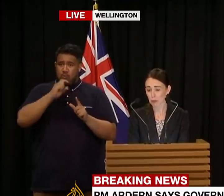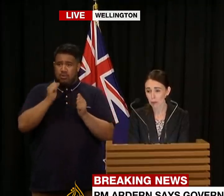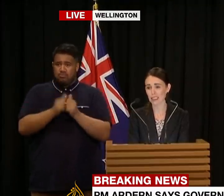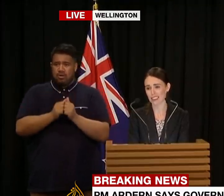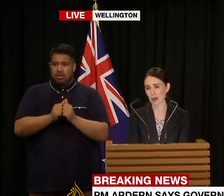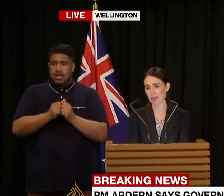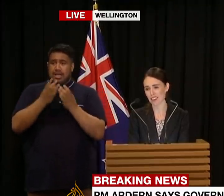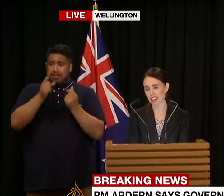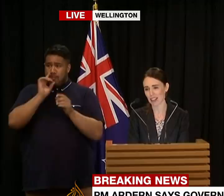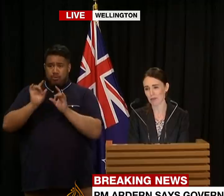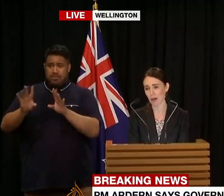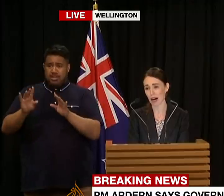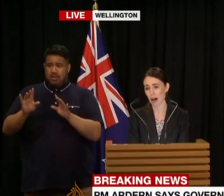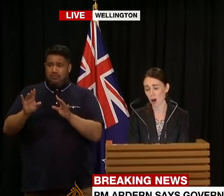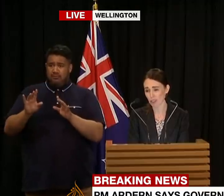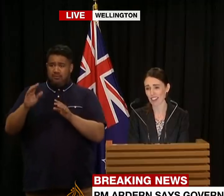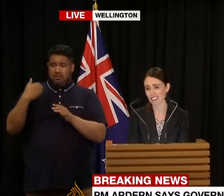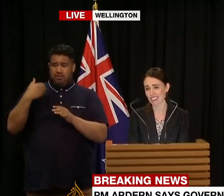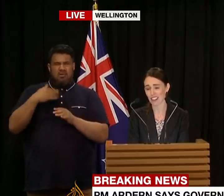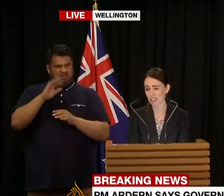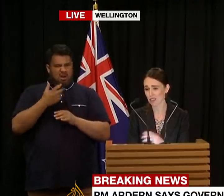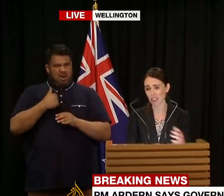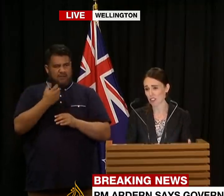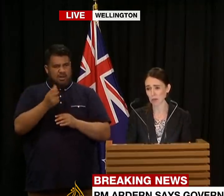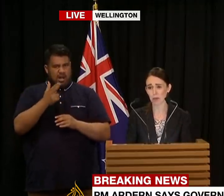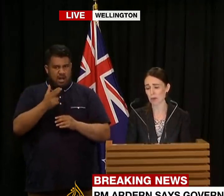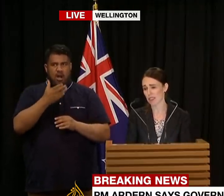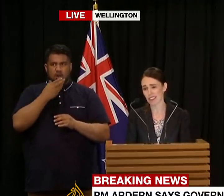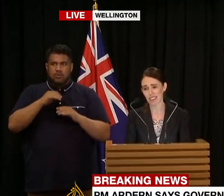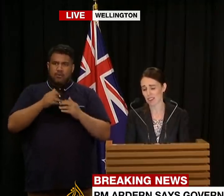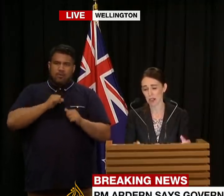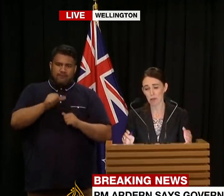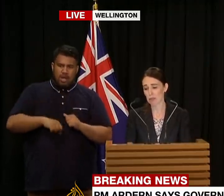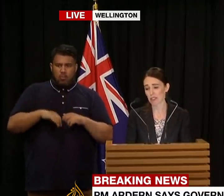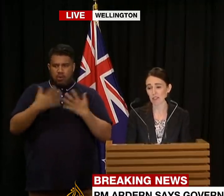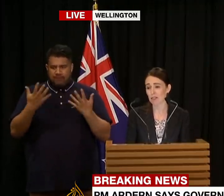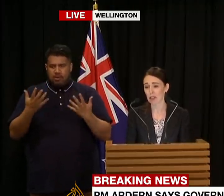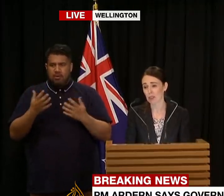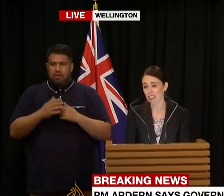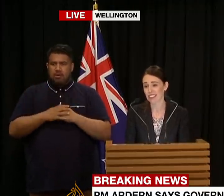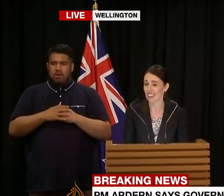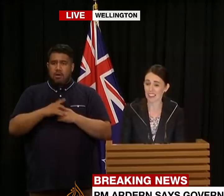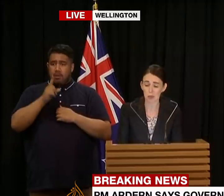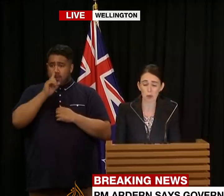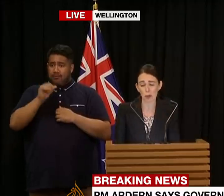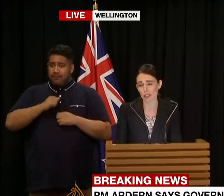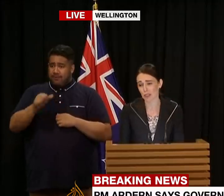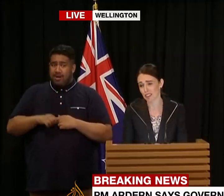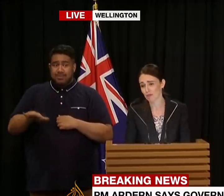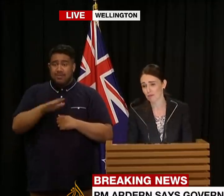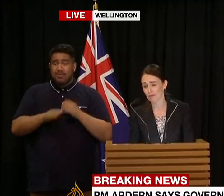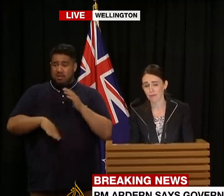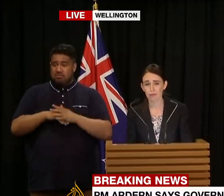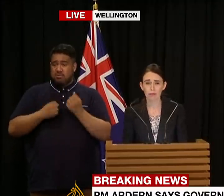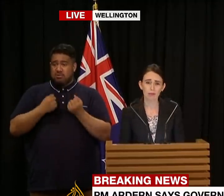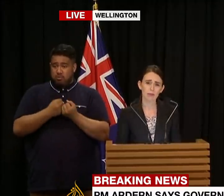people unprompted tell me that they own guns, they use them for legitimate purposes, members of our rural communities, and they support what we're